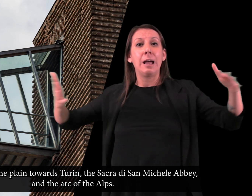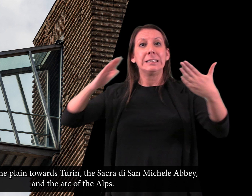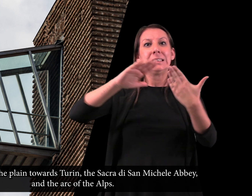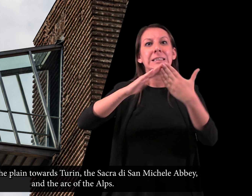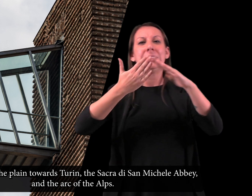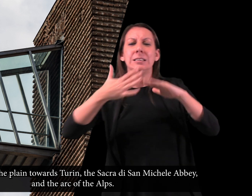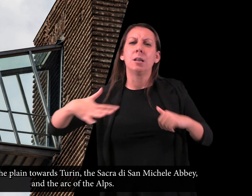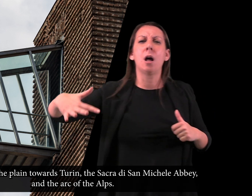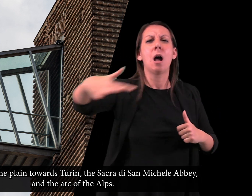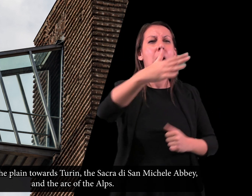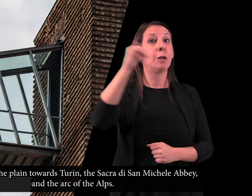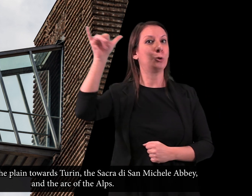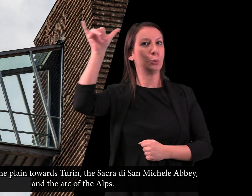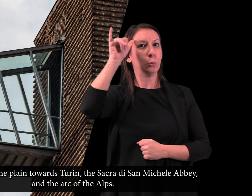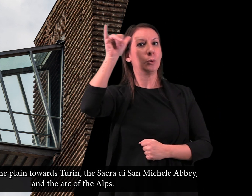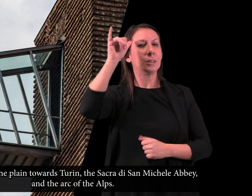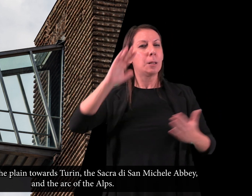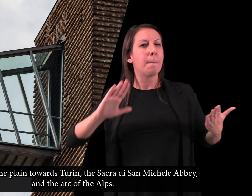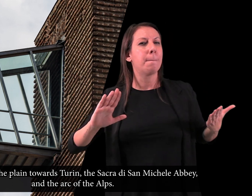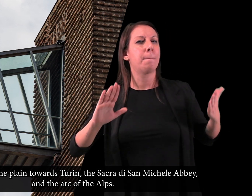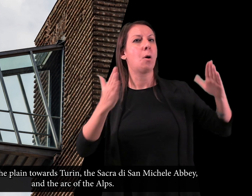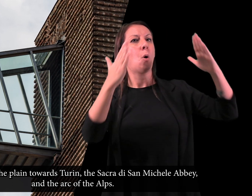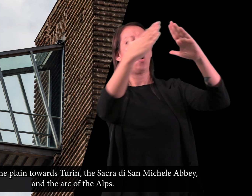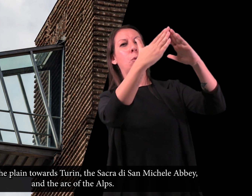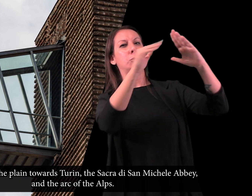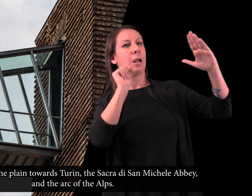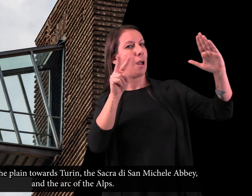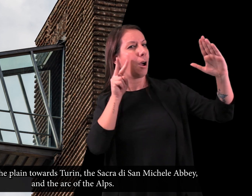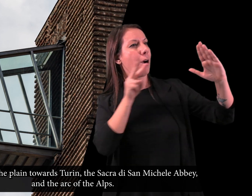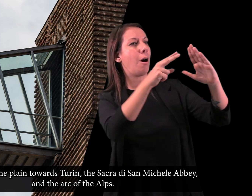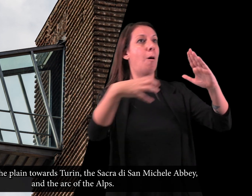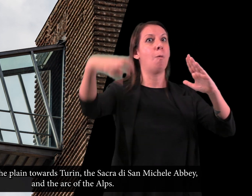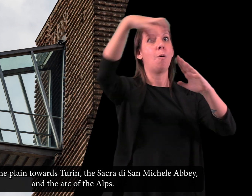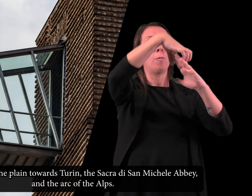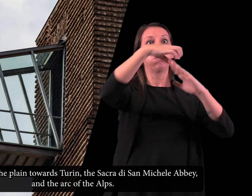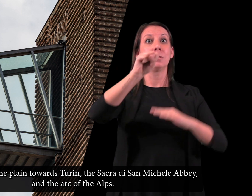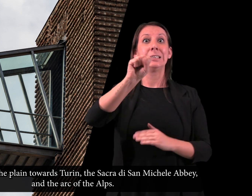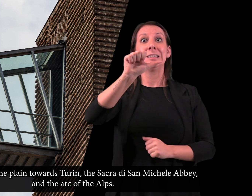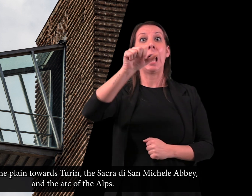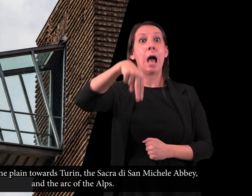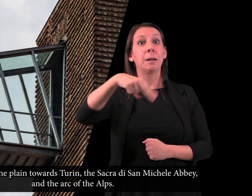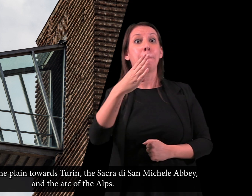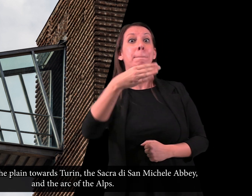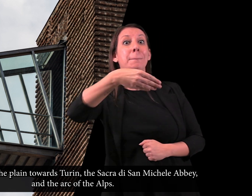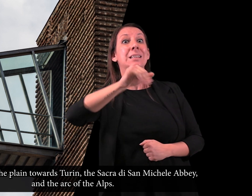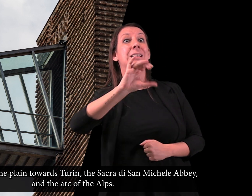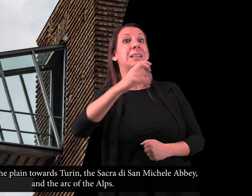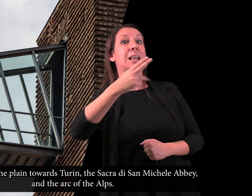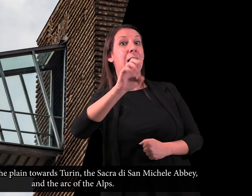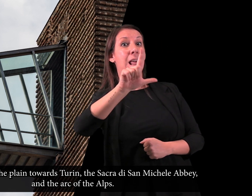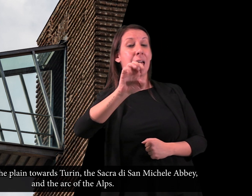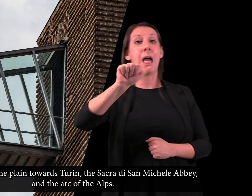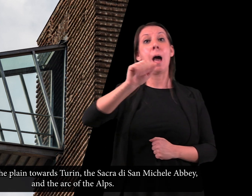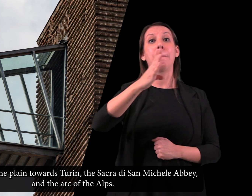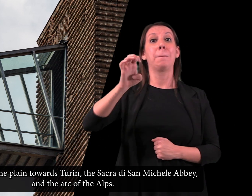that includes the plain towards Turin, the Sacra di San Michele Abbey, and